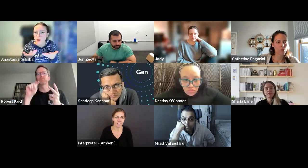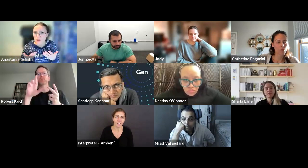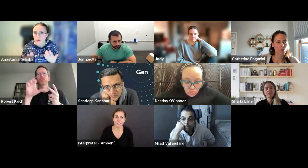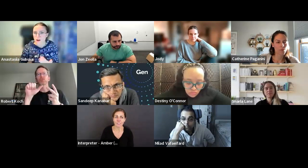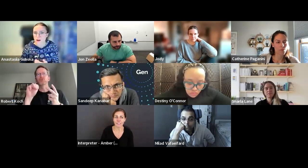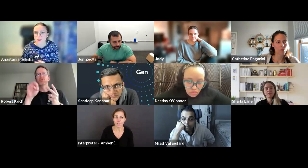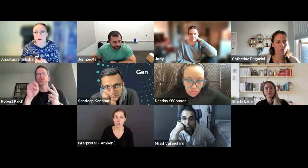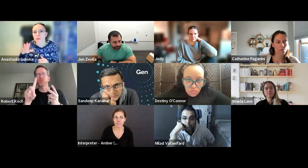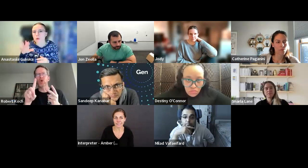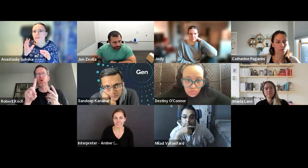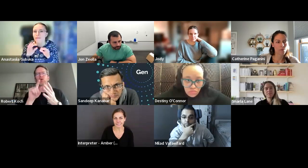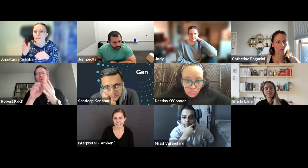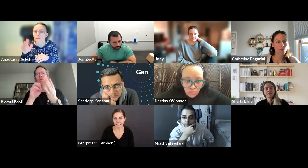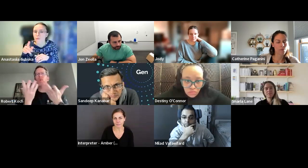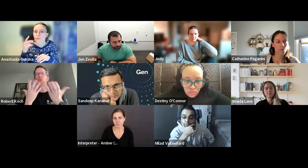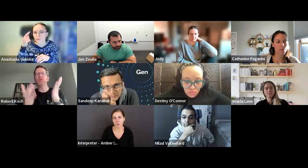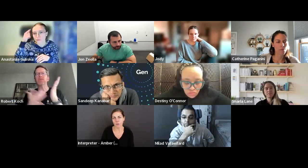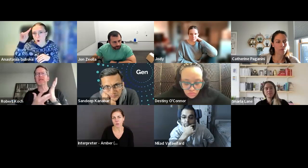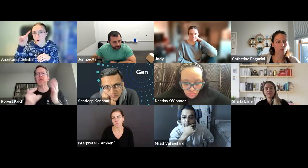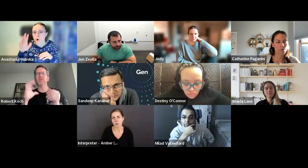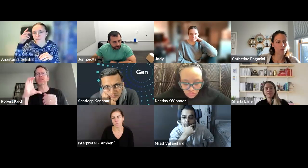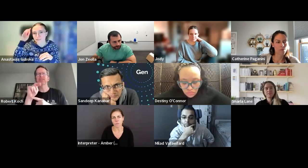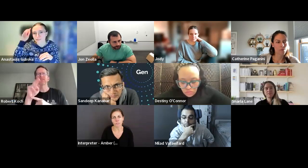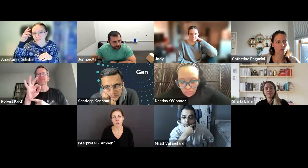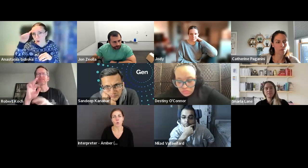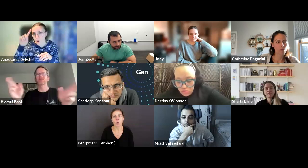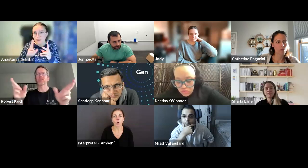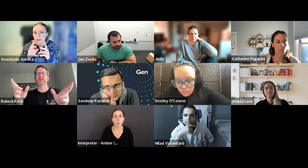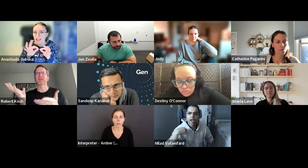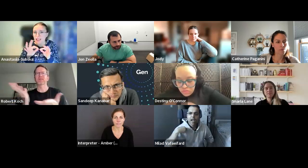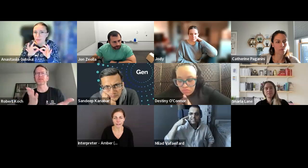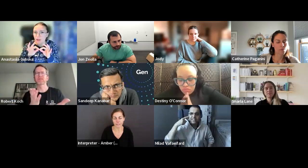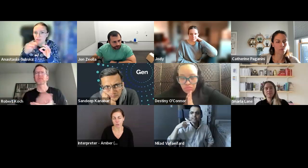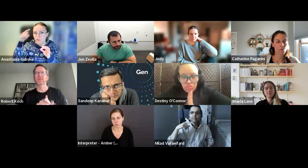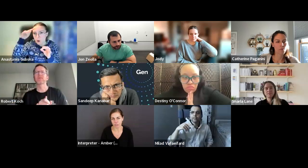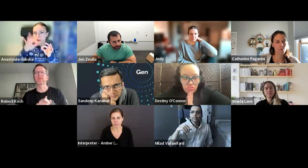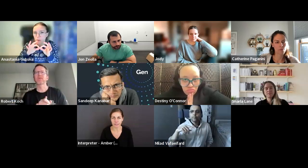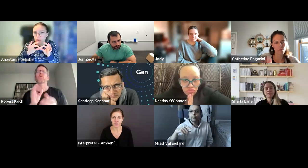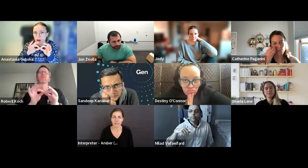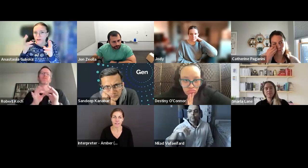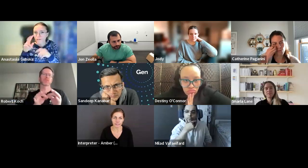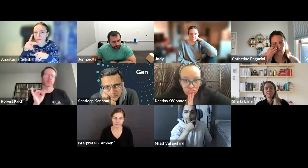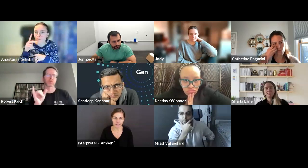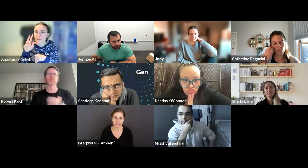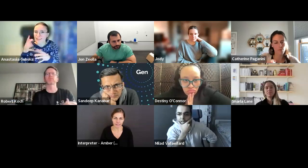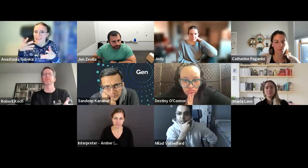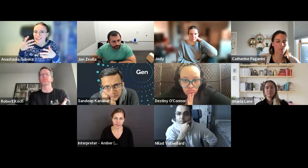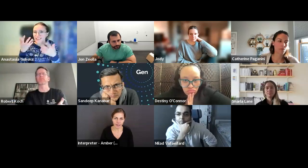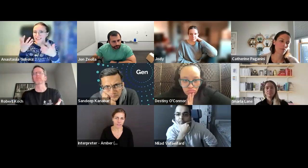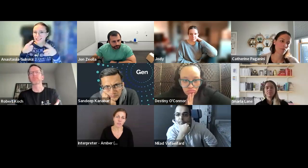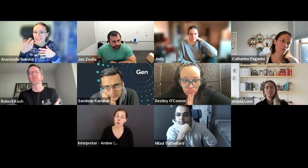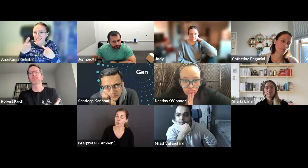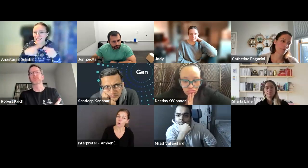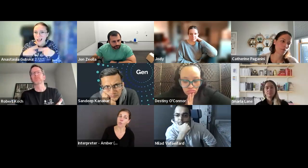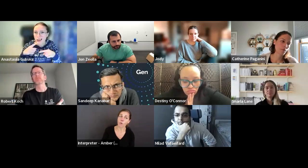mean? It's just like the content. Rob says, so, oh, what technology CNCF